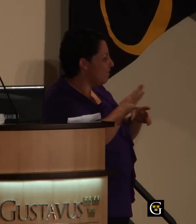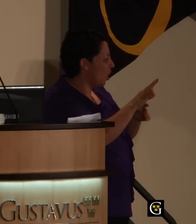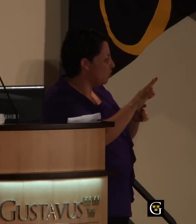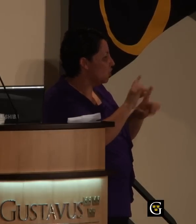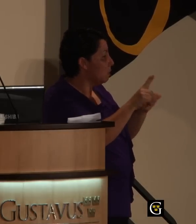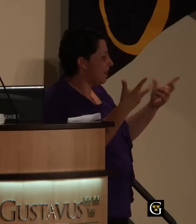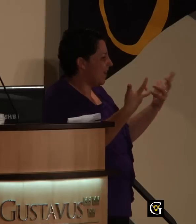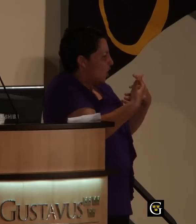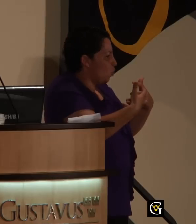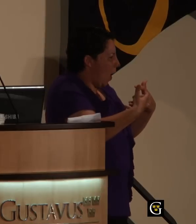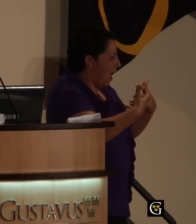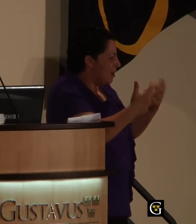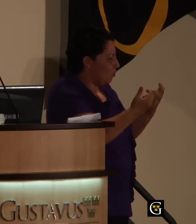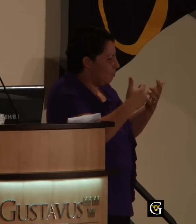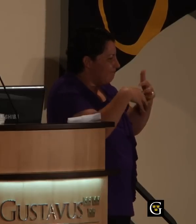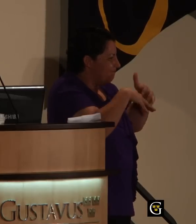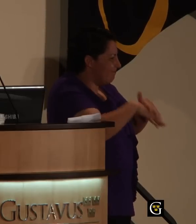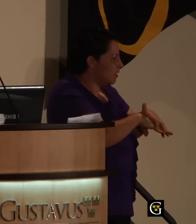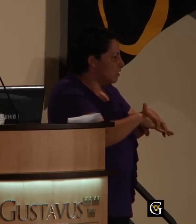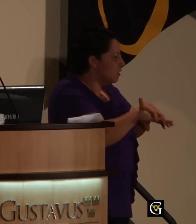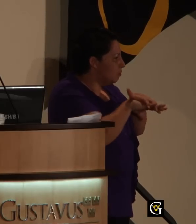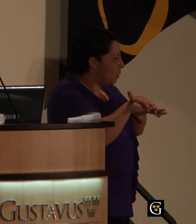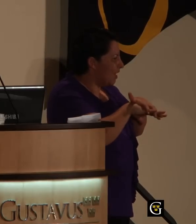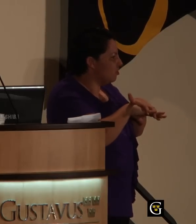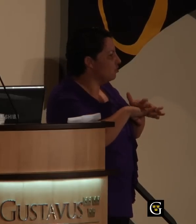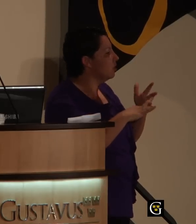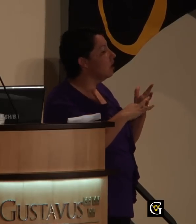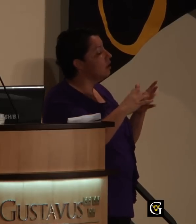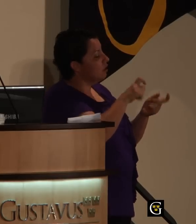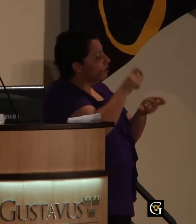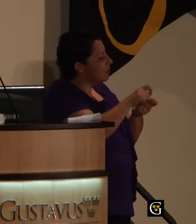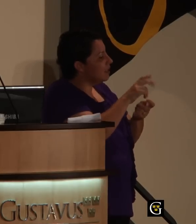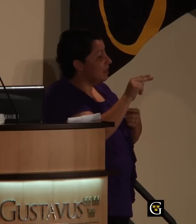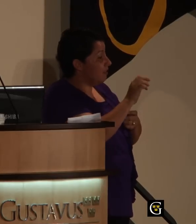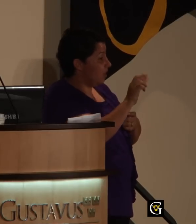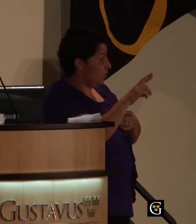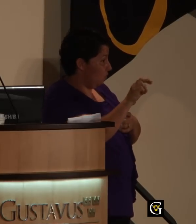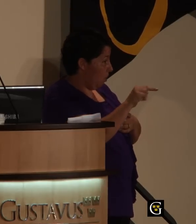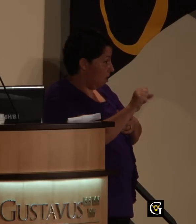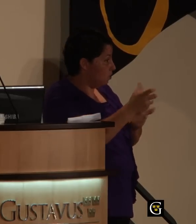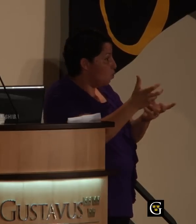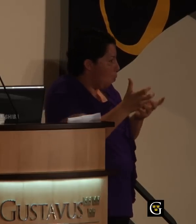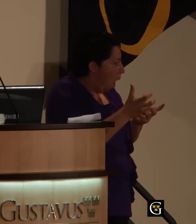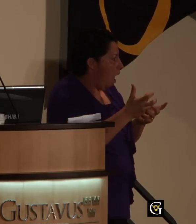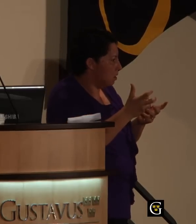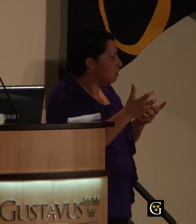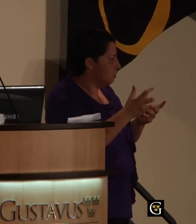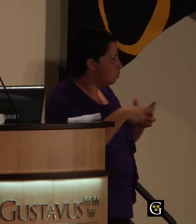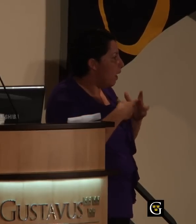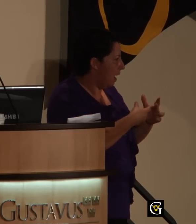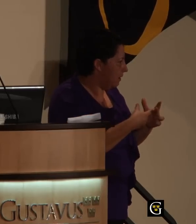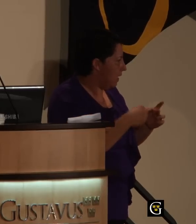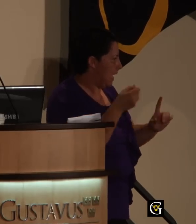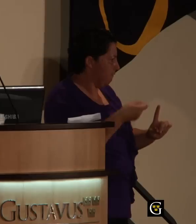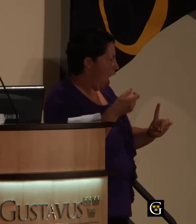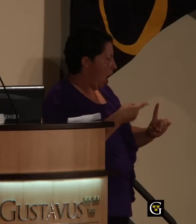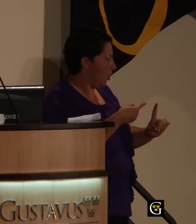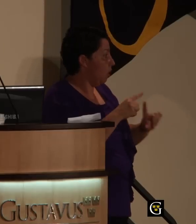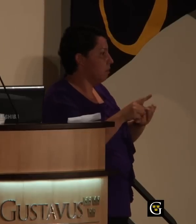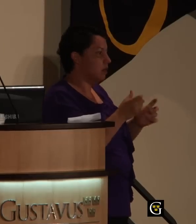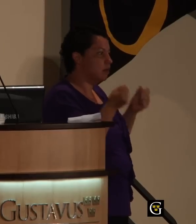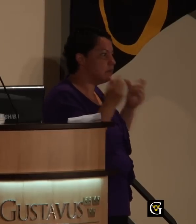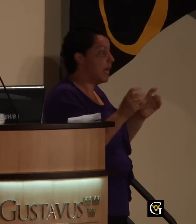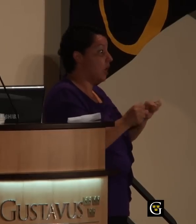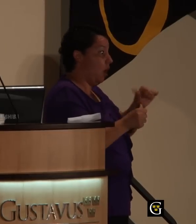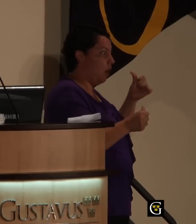together. And there's certain neurons that you want to make fire, but there are a lot of other neurons that you don't want